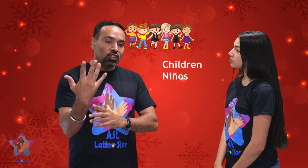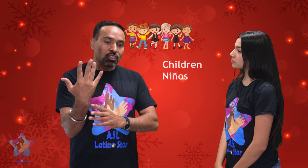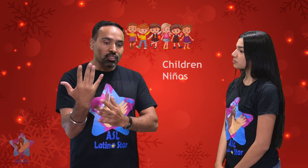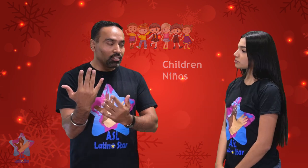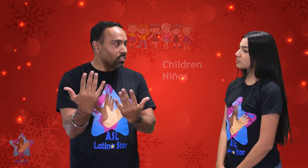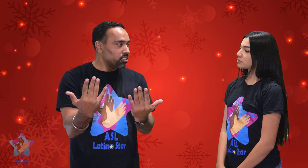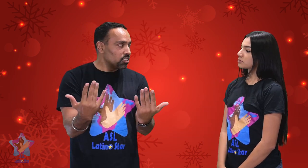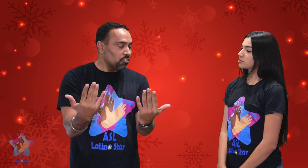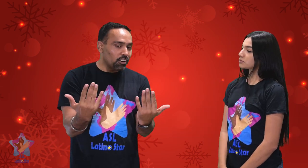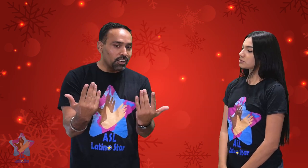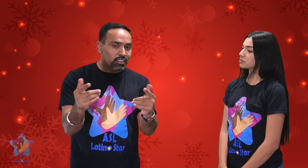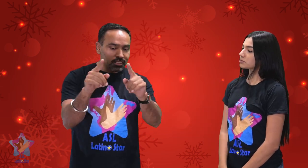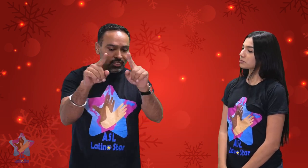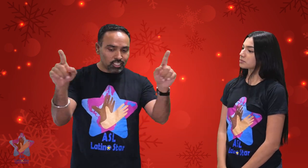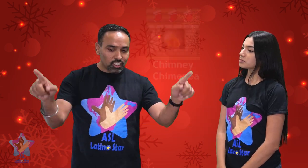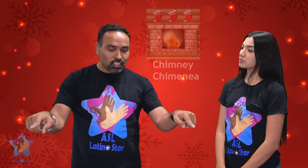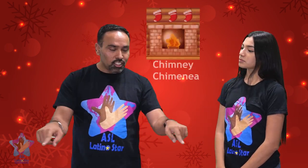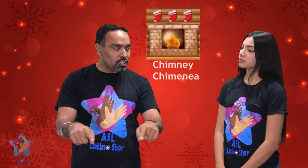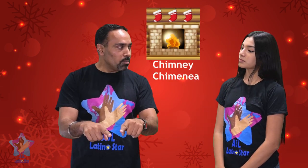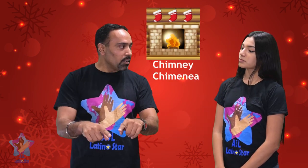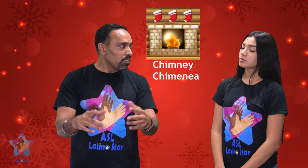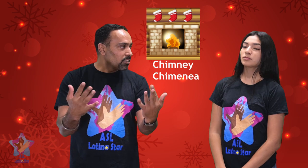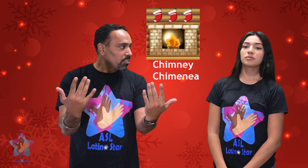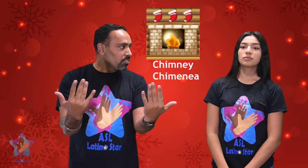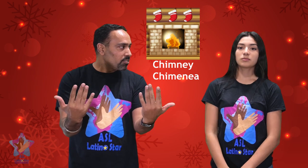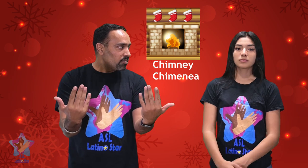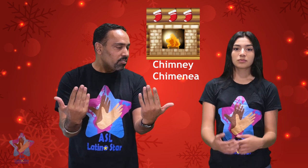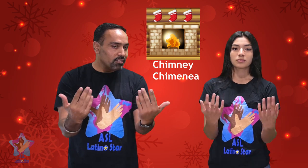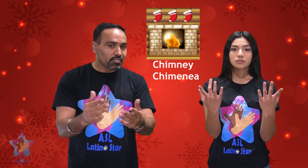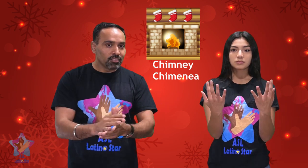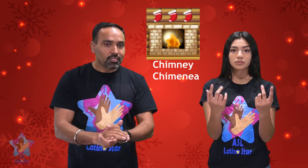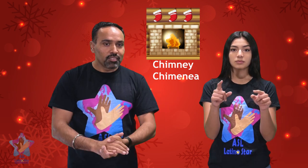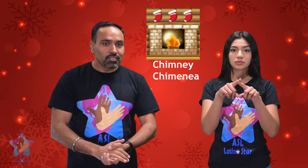This is a fire. Chimney. Chimenea.